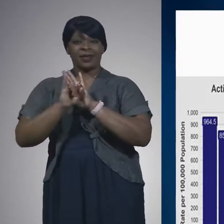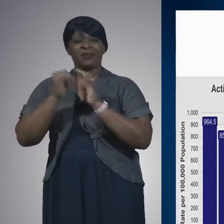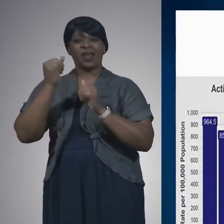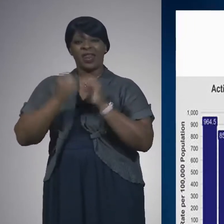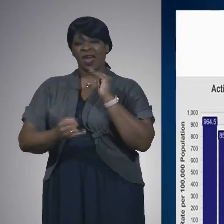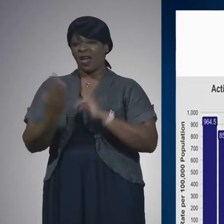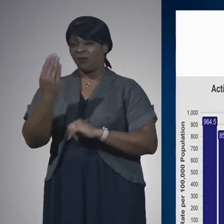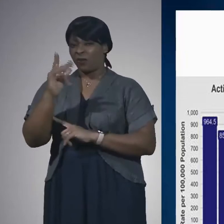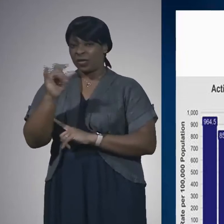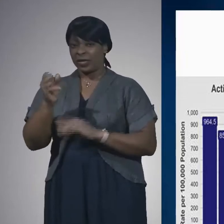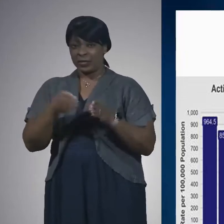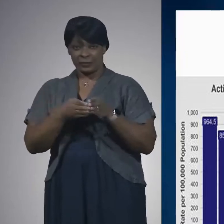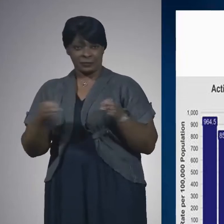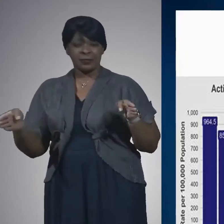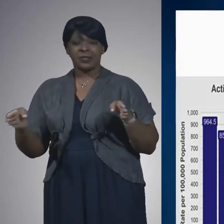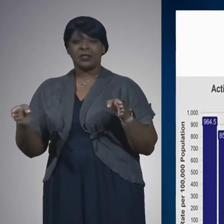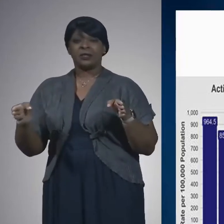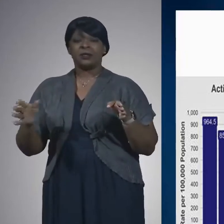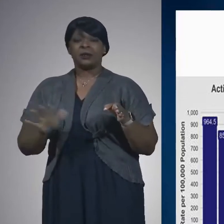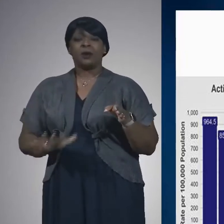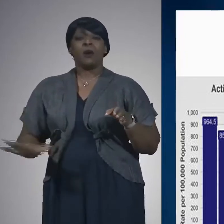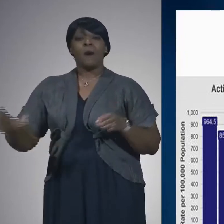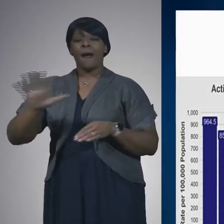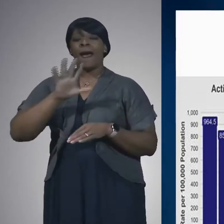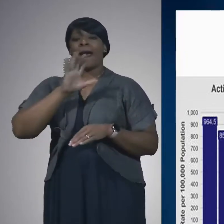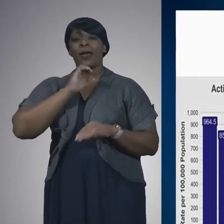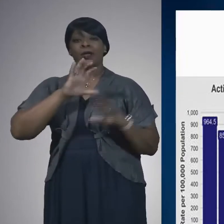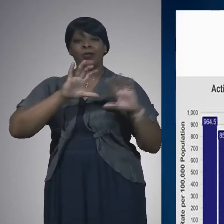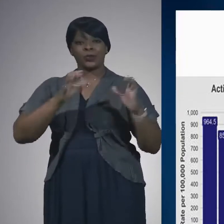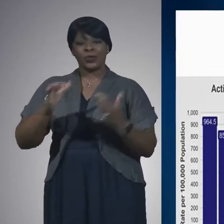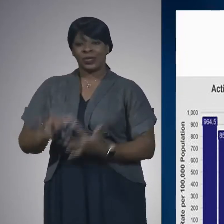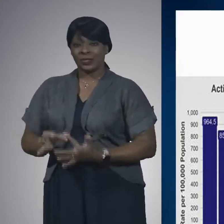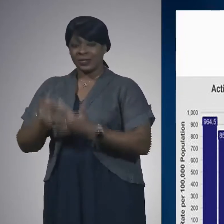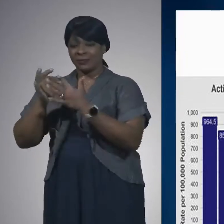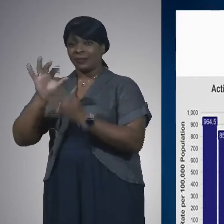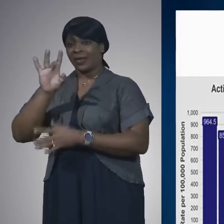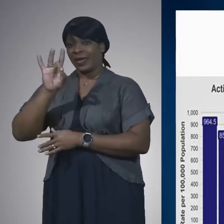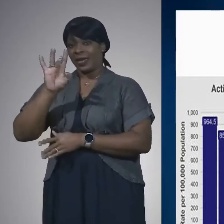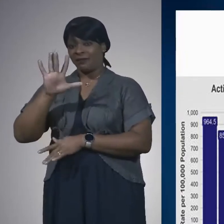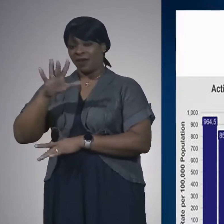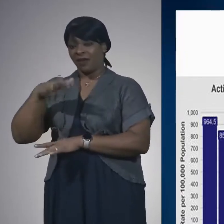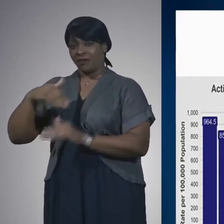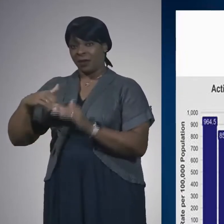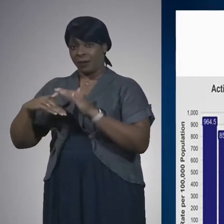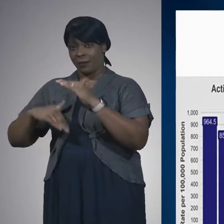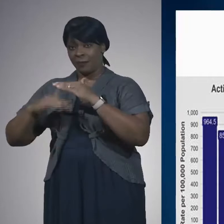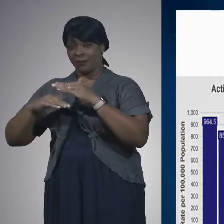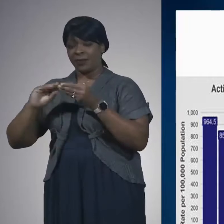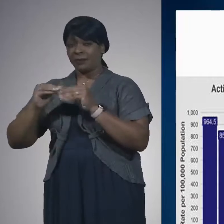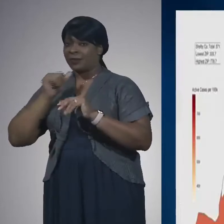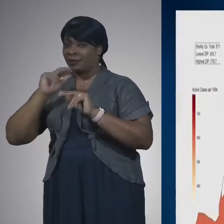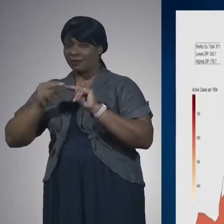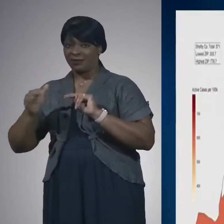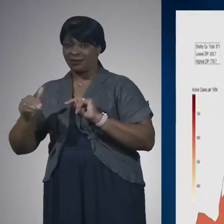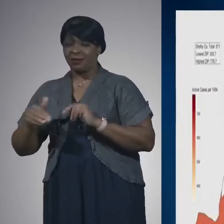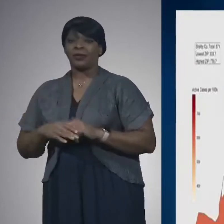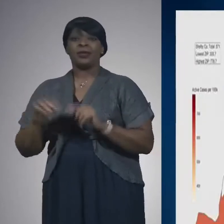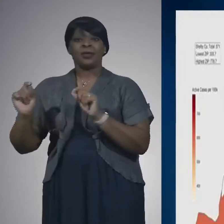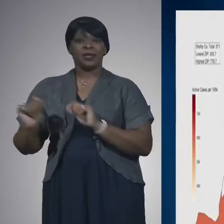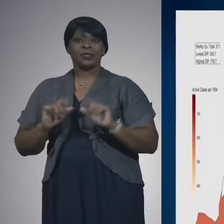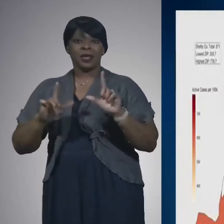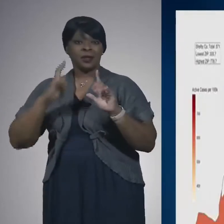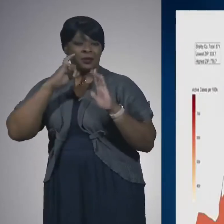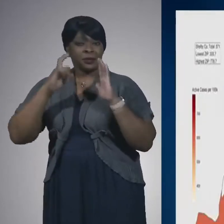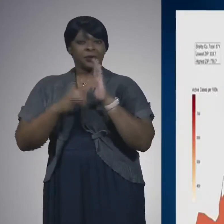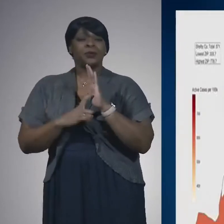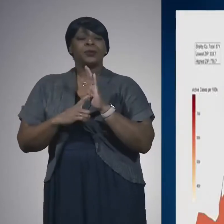last 14 days, across all age groups except the 85 plus. On the next slide,